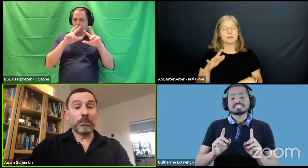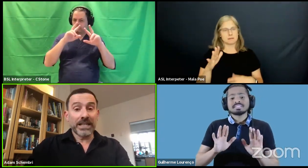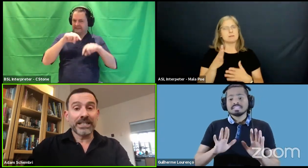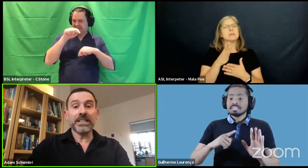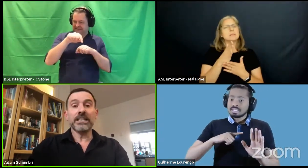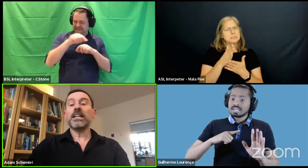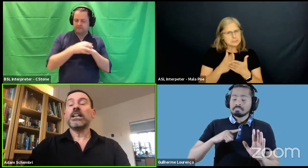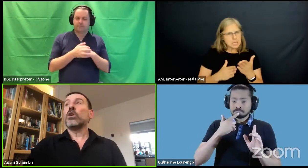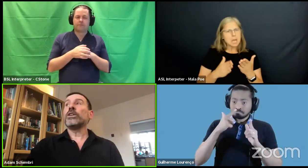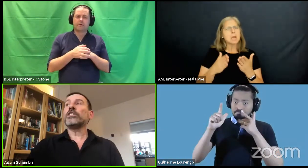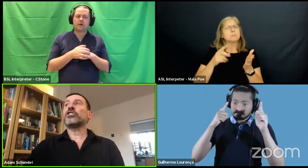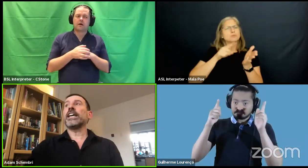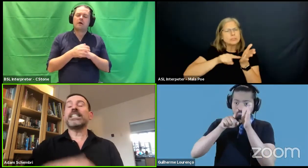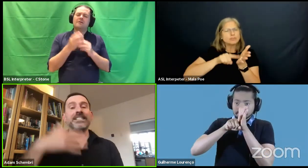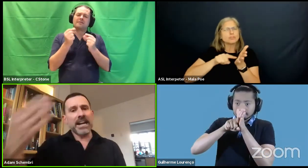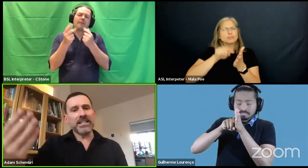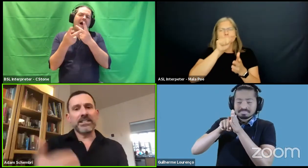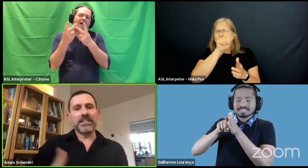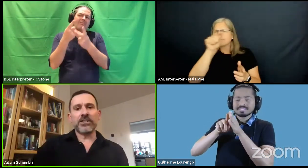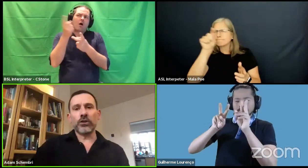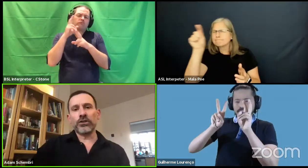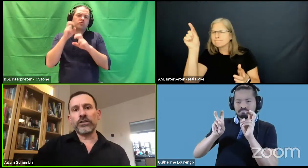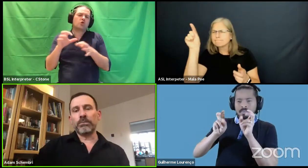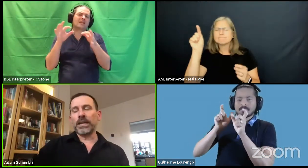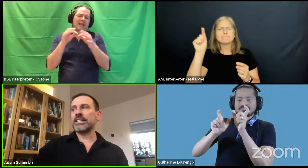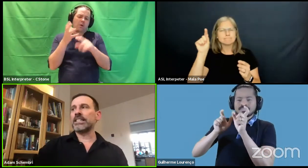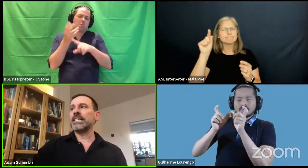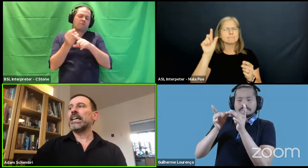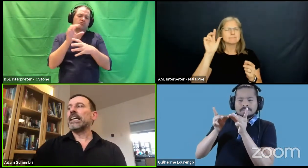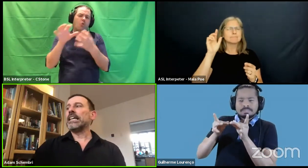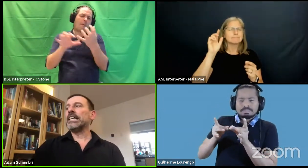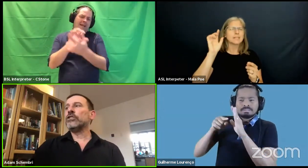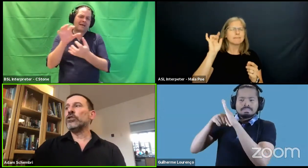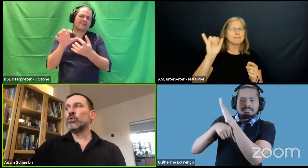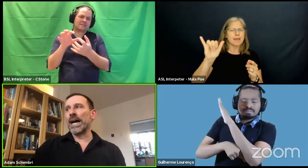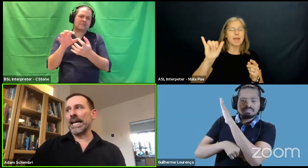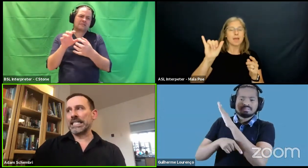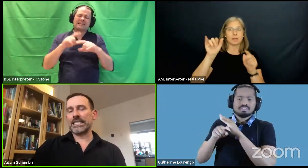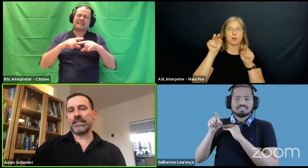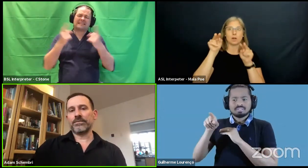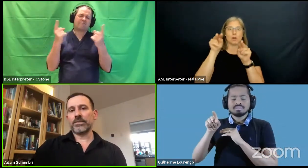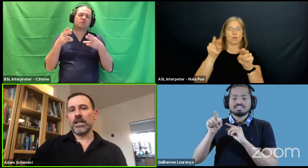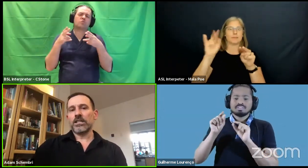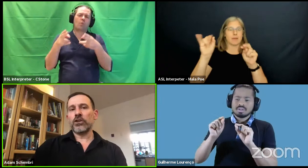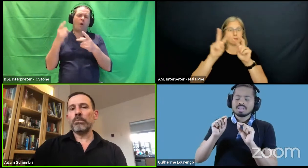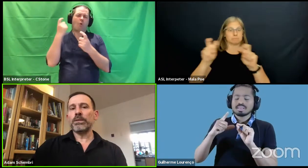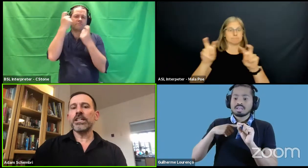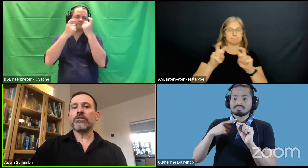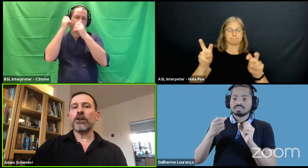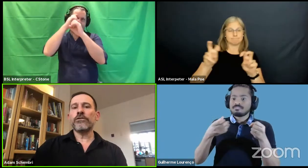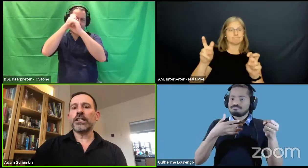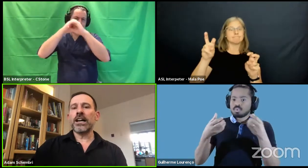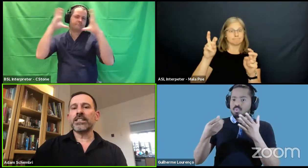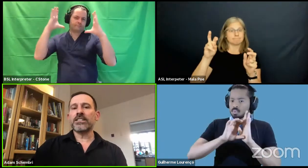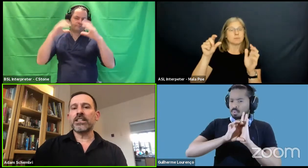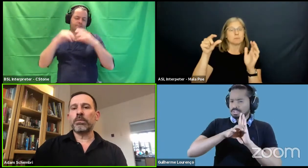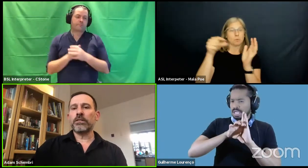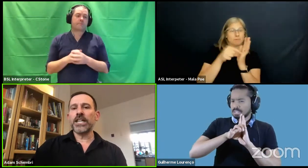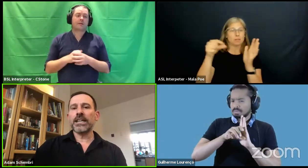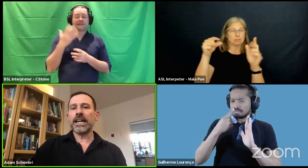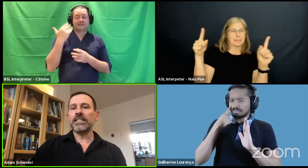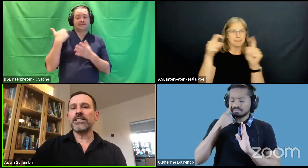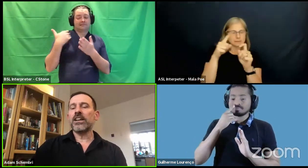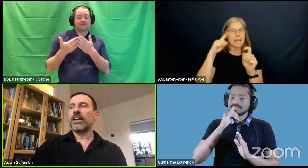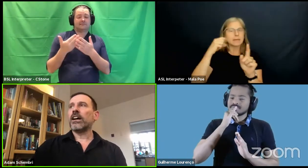morphological complexity, which extends this notion of complexity in new ways. So in particular, over the last couple